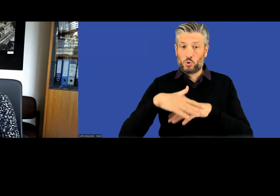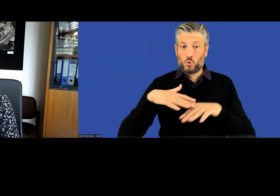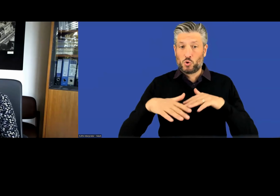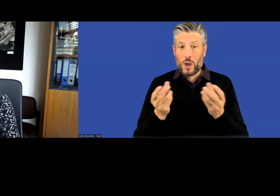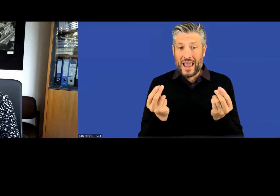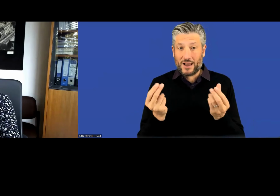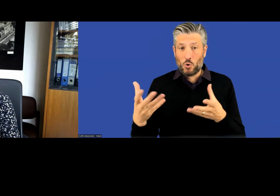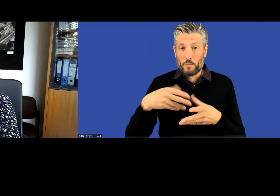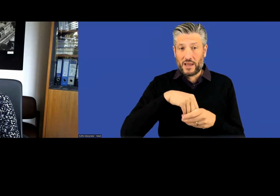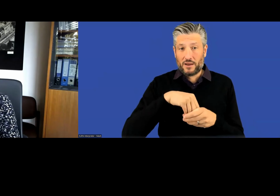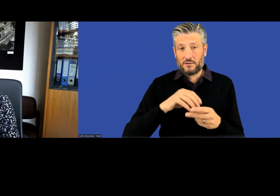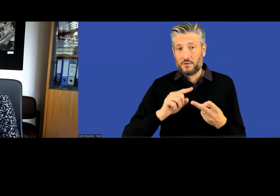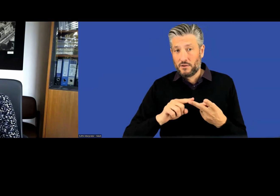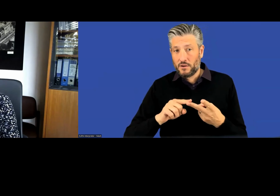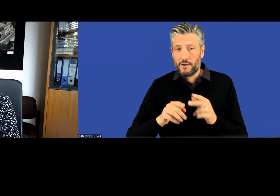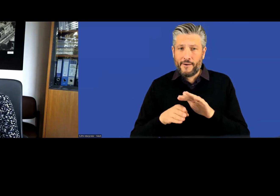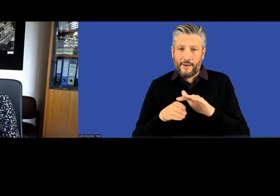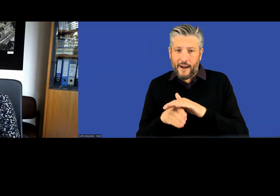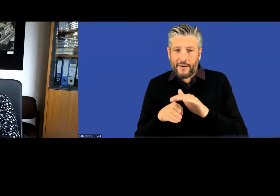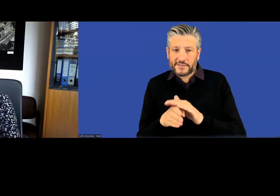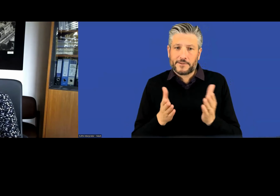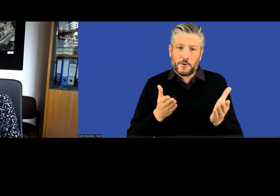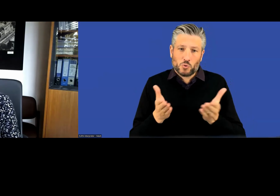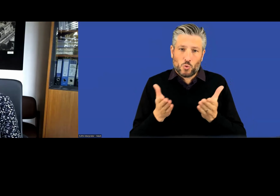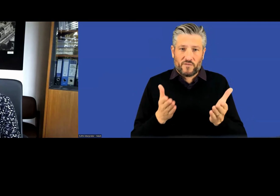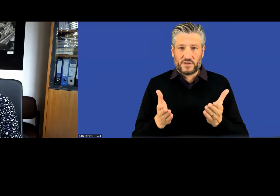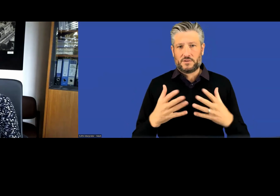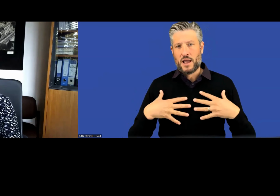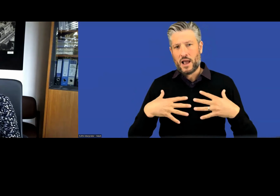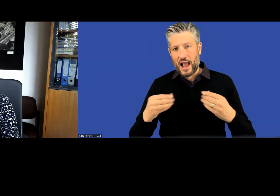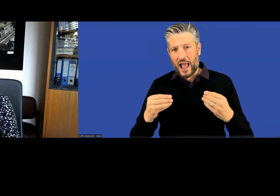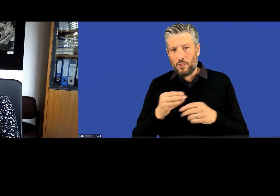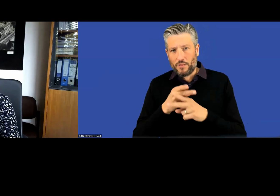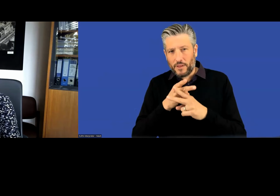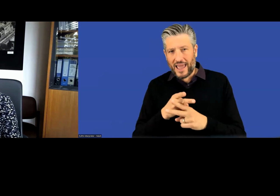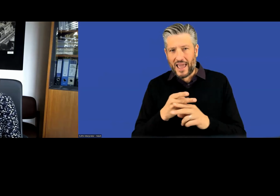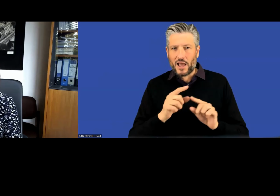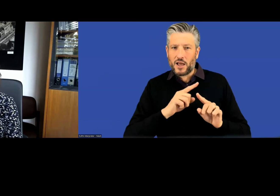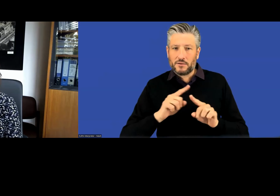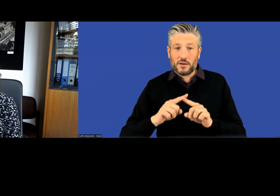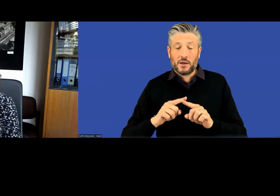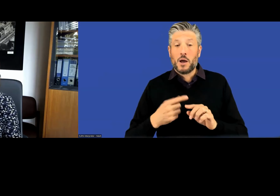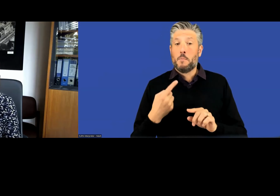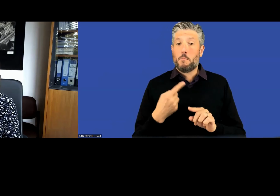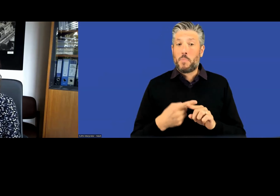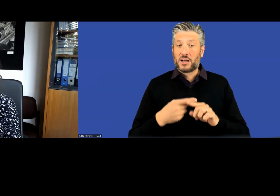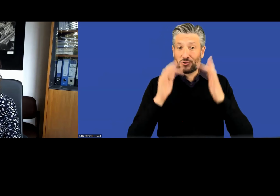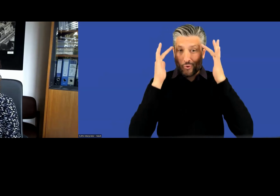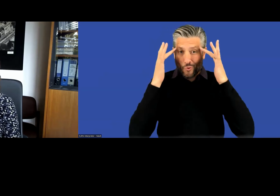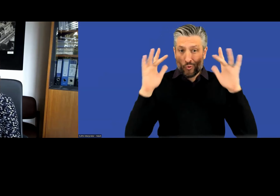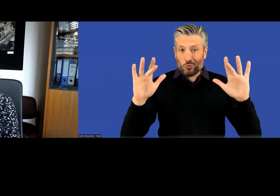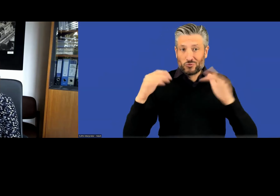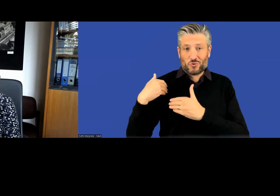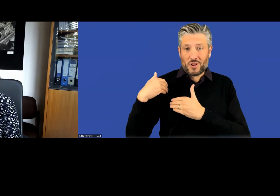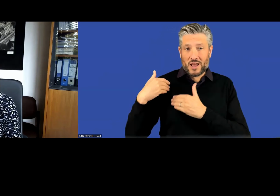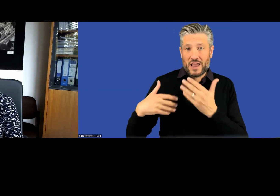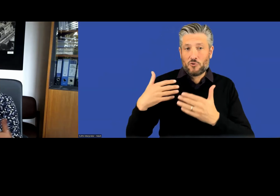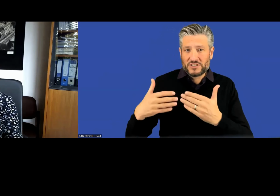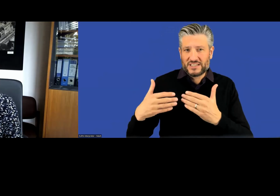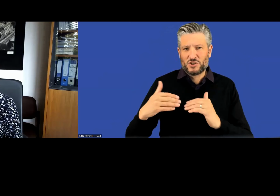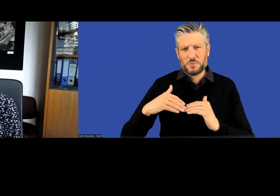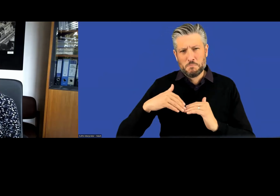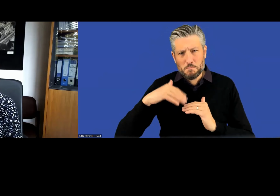to services, inclusive education and healthcare, and making cultural heritage more inclusive and ensuring accessibility.